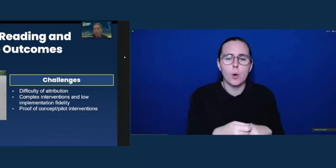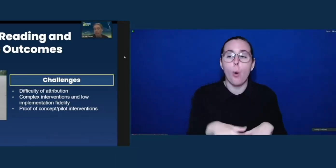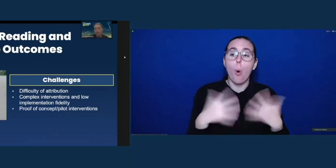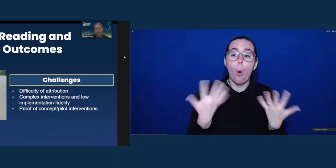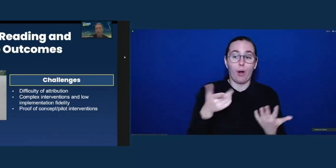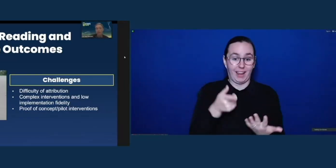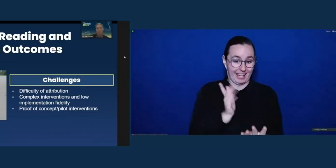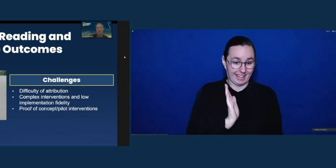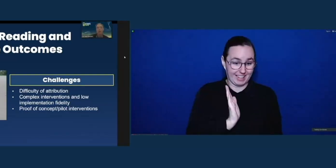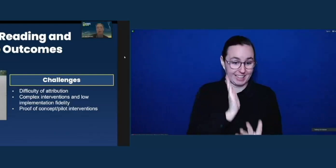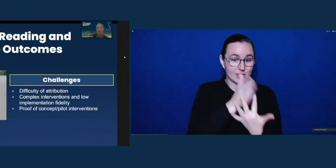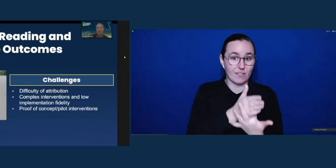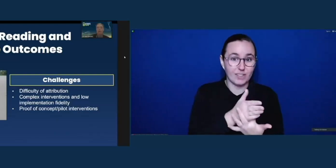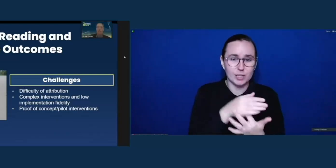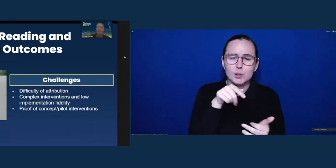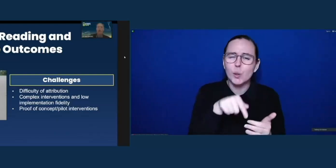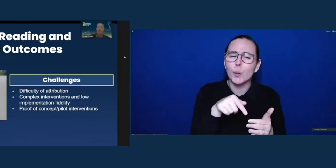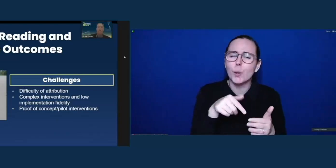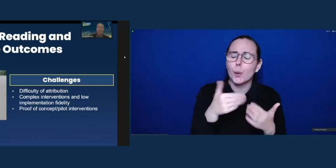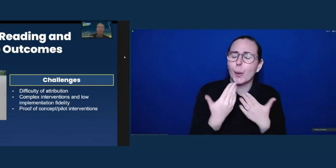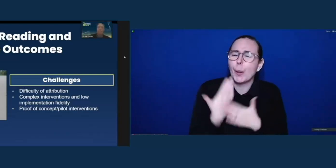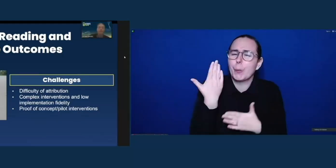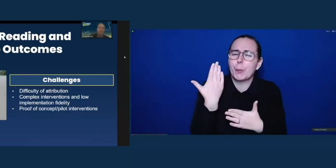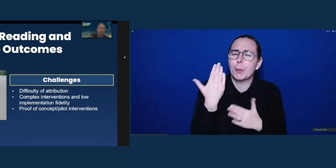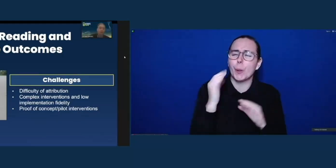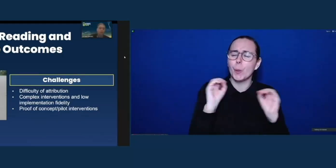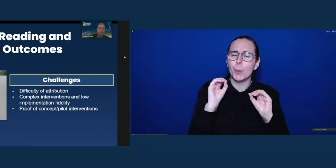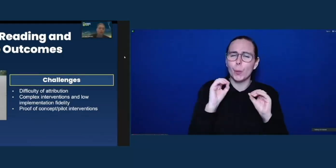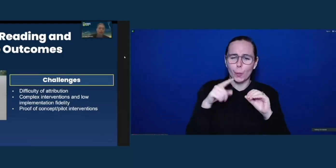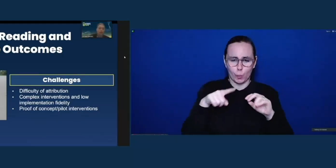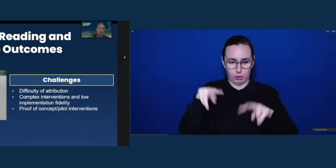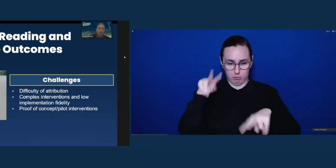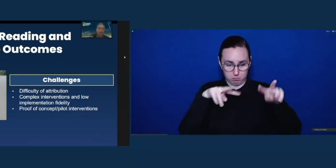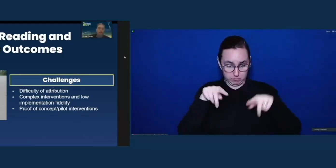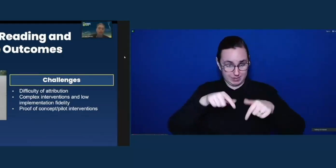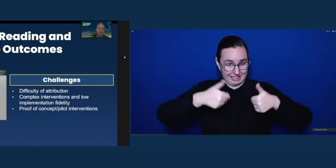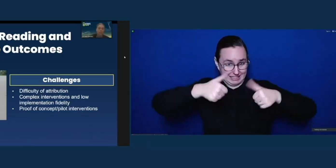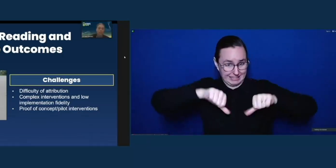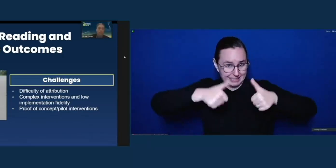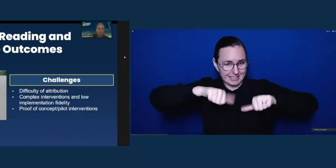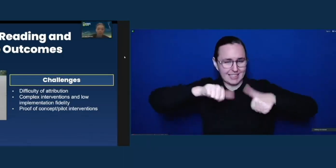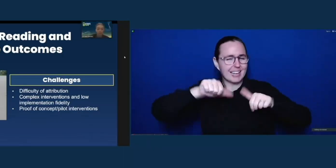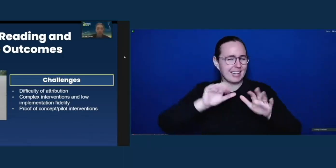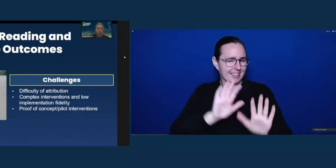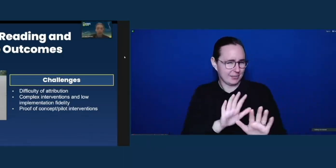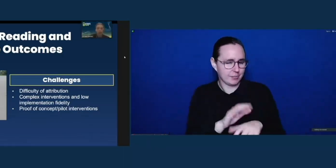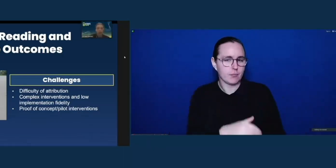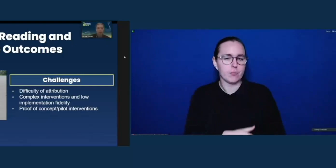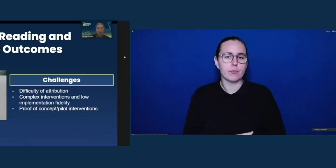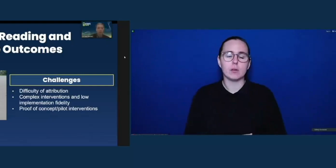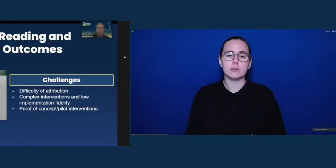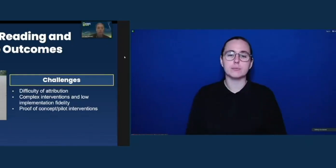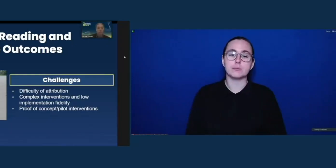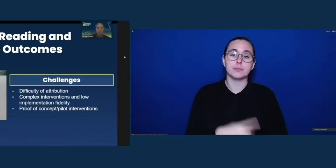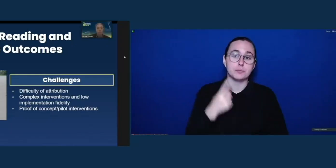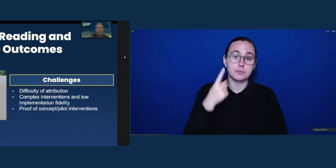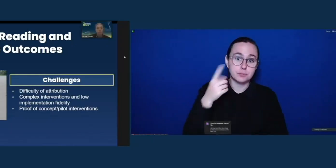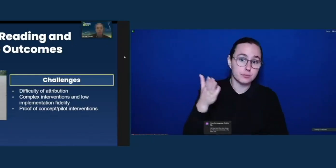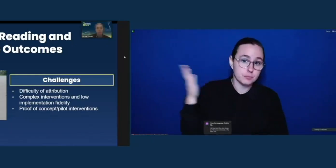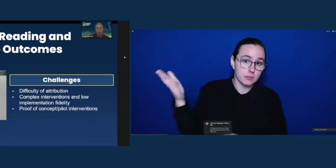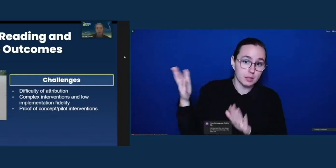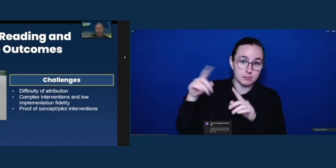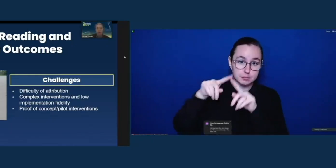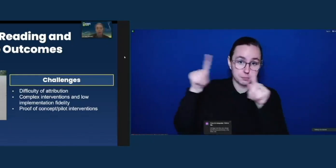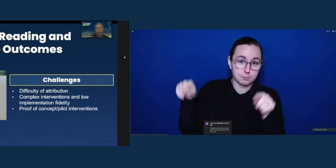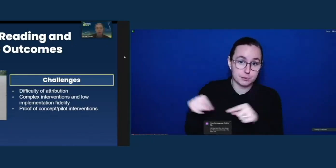fully tested or stabilized. You can see the picture on the left is from Papua New Guinea, from the Yumi Read